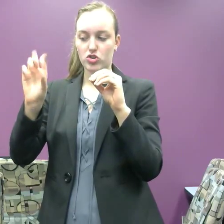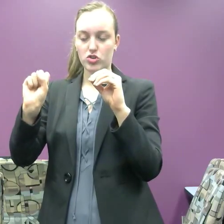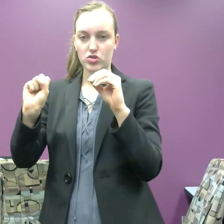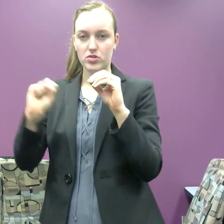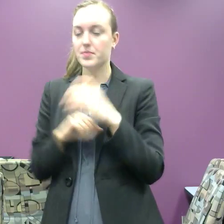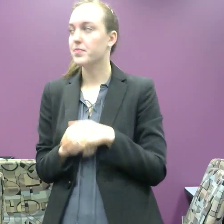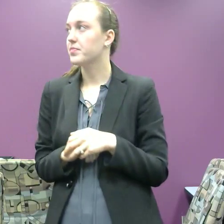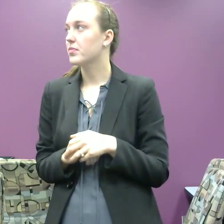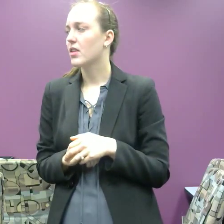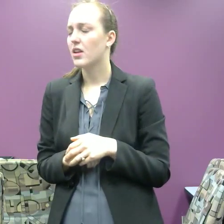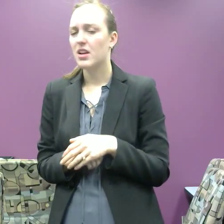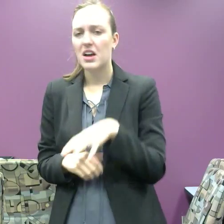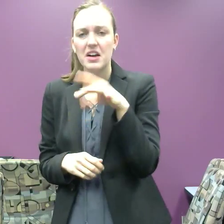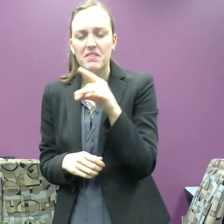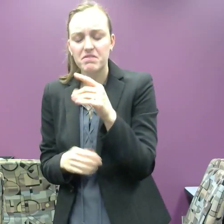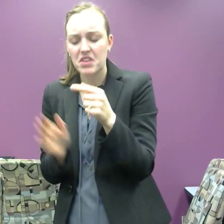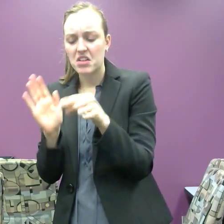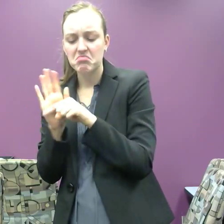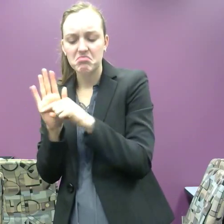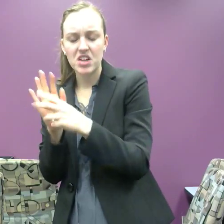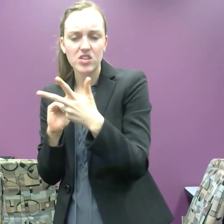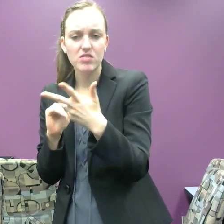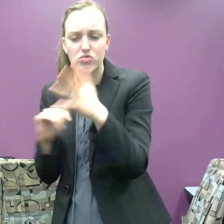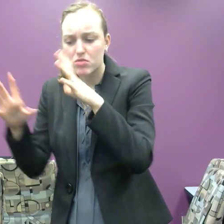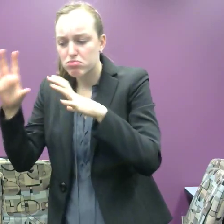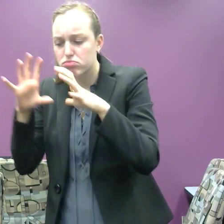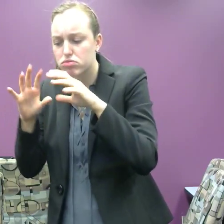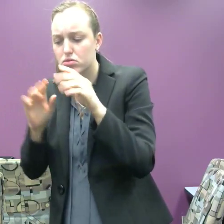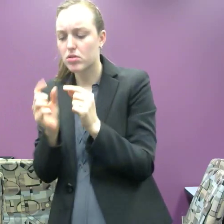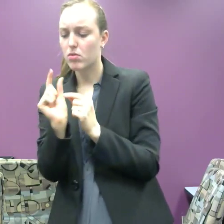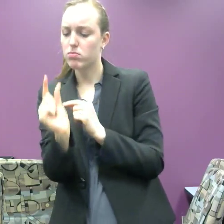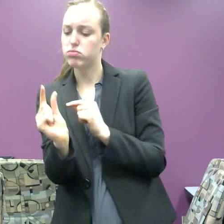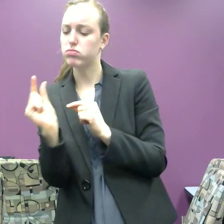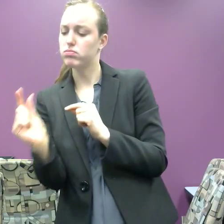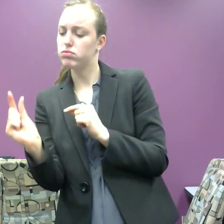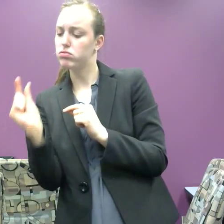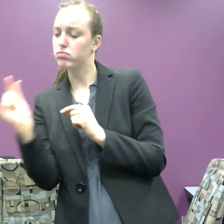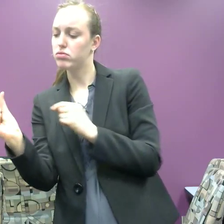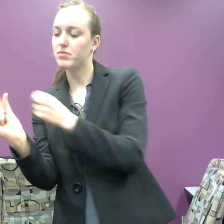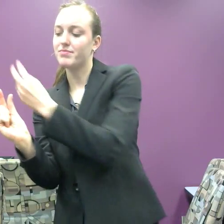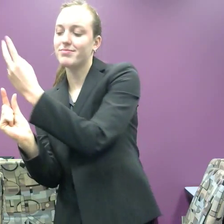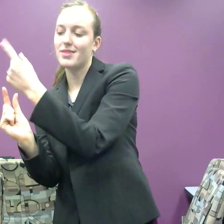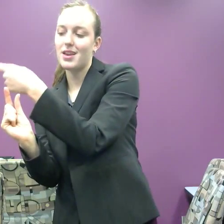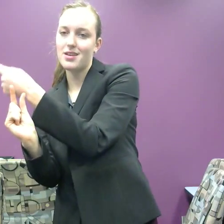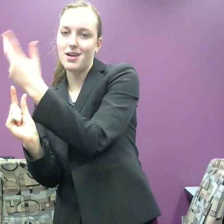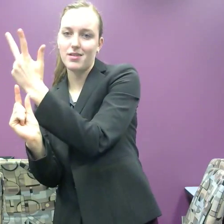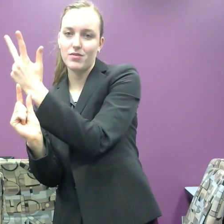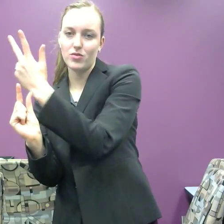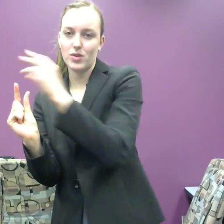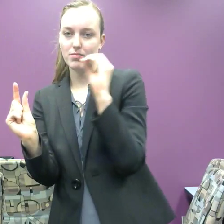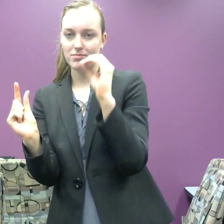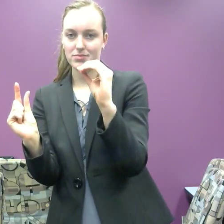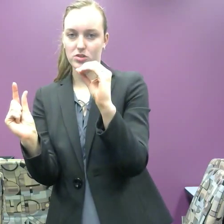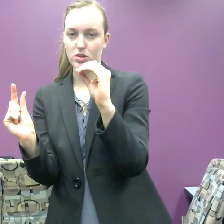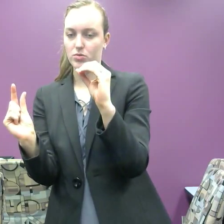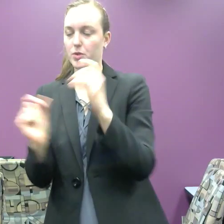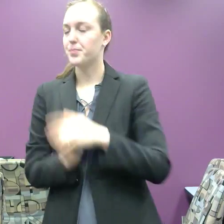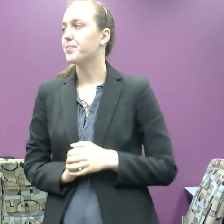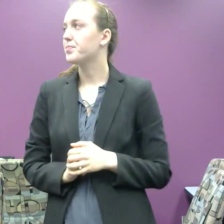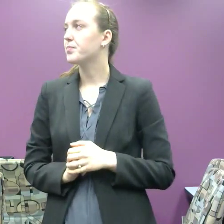instance, I would find it over there. And even though we don't have them all listed, they are there by just moving my unit around the appropriate number of